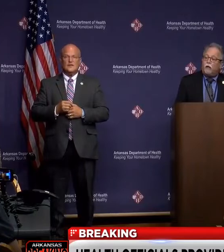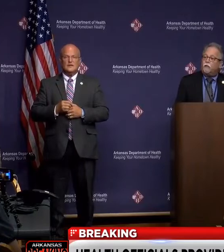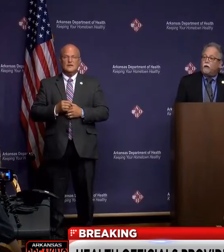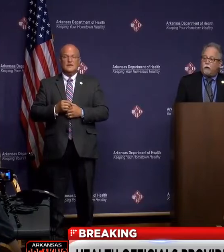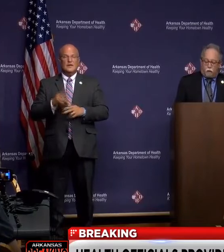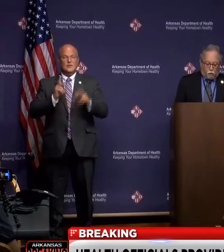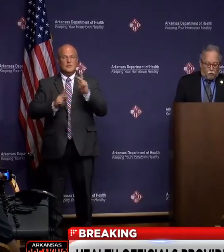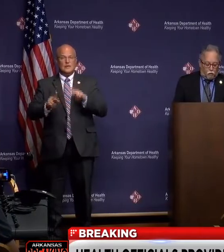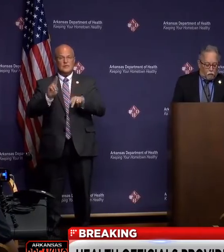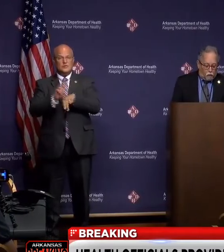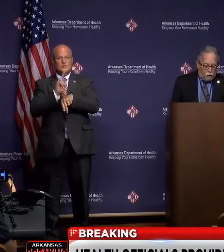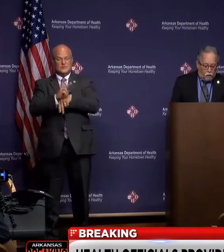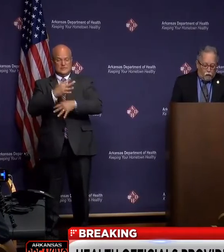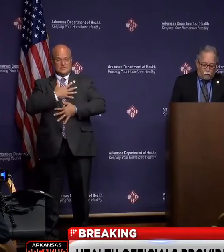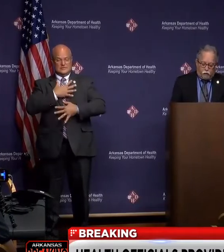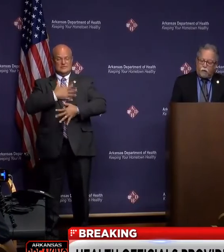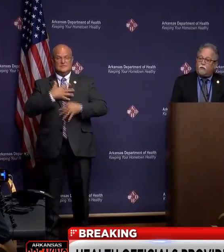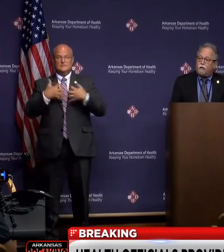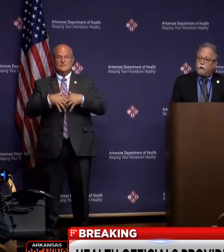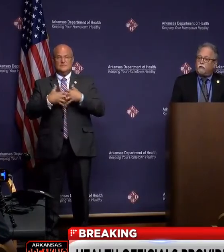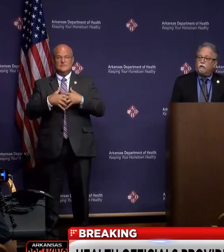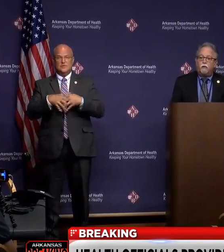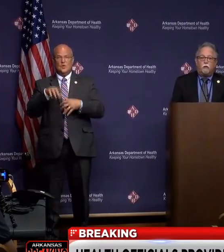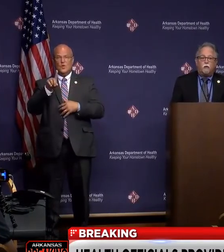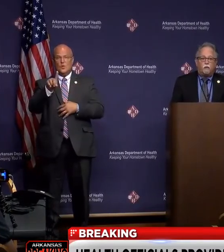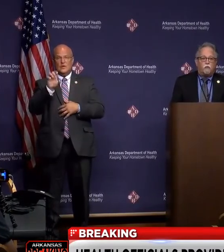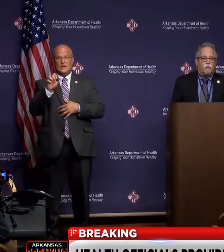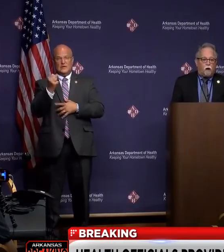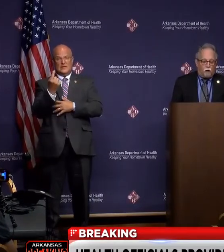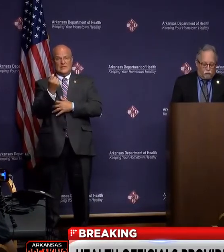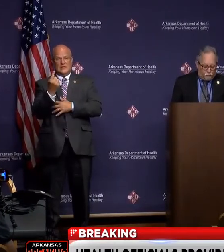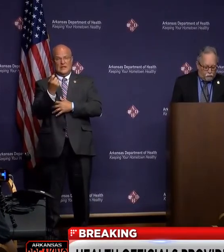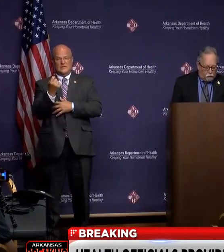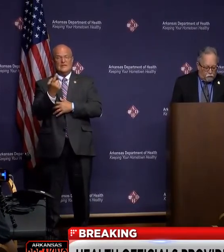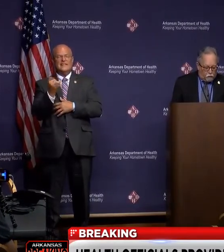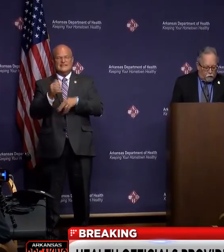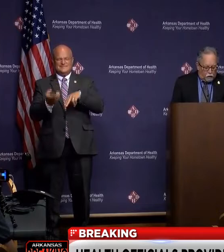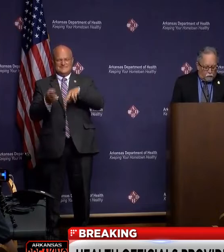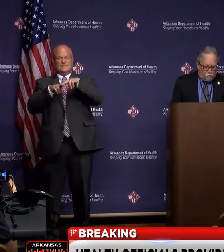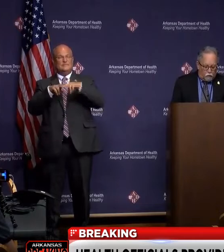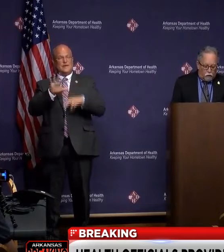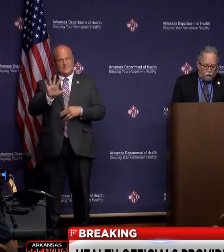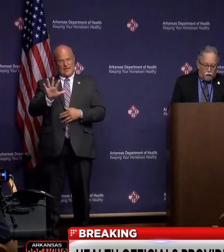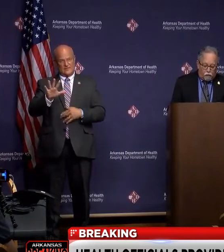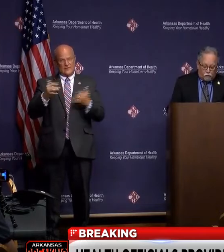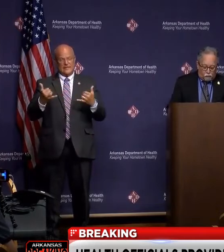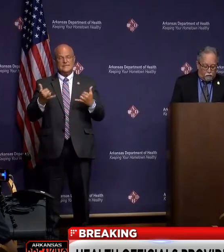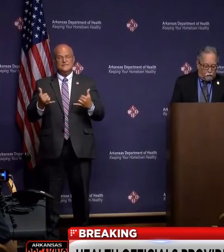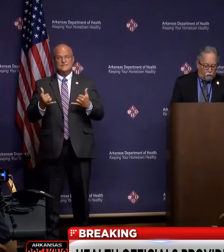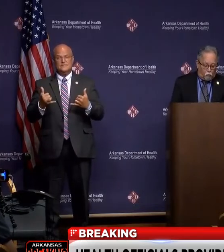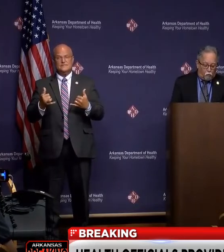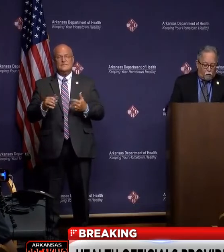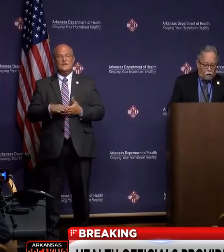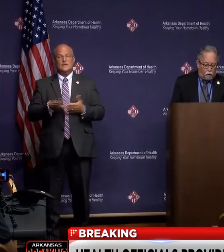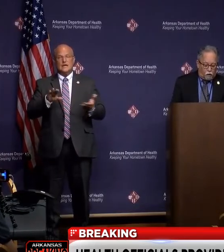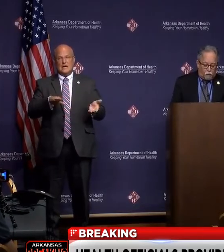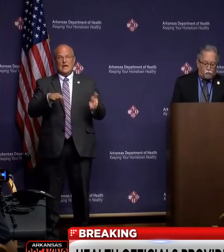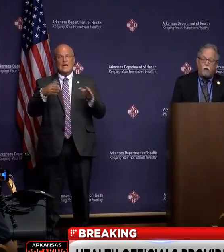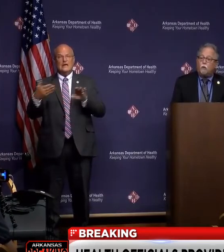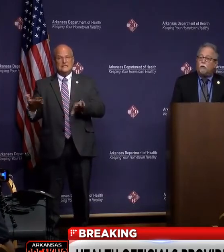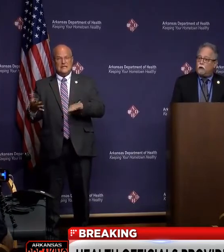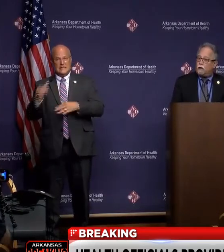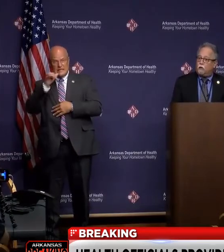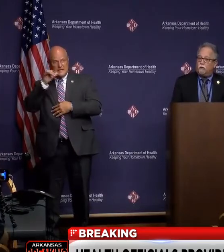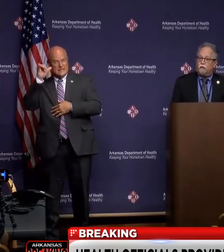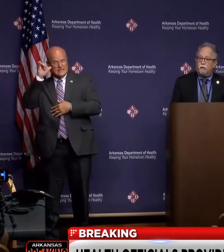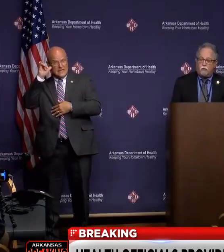Individuals on a ventilator are 111, and that's an increase of 5. Our deaths for yesterday